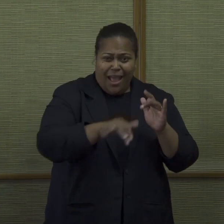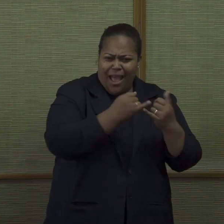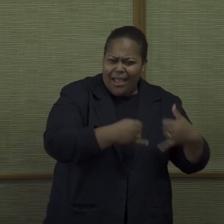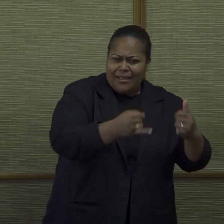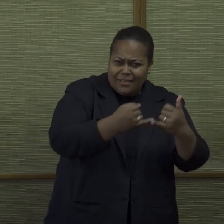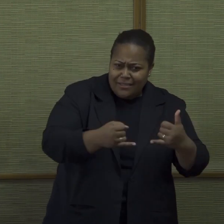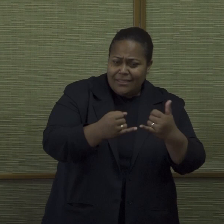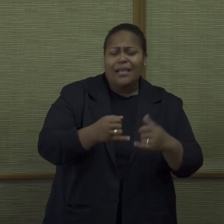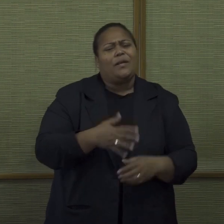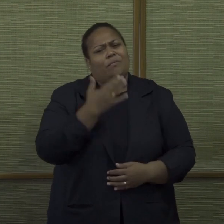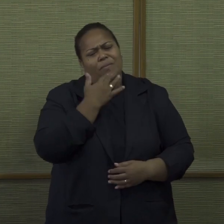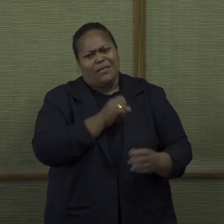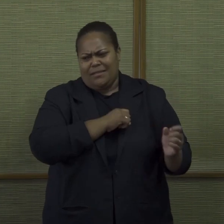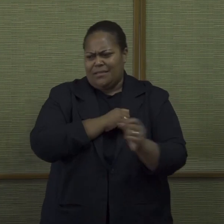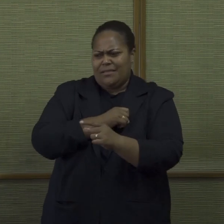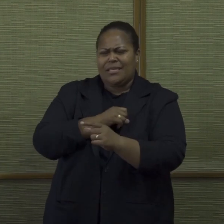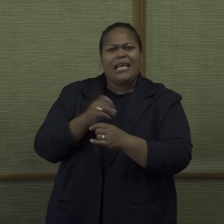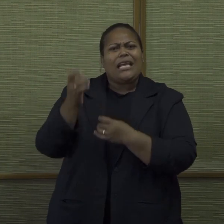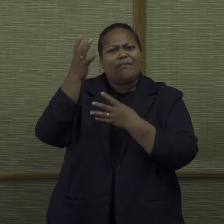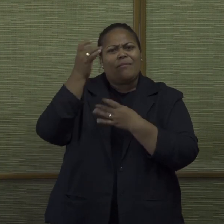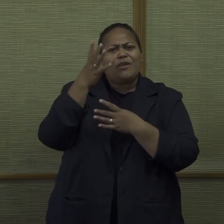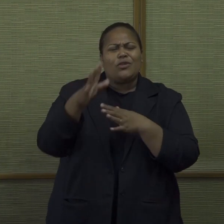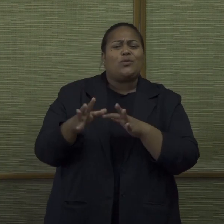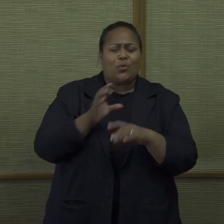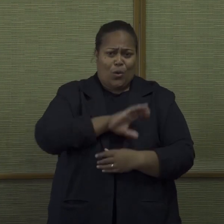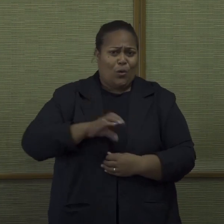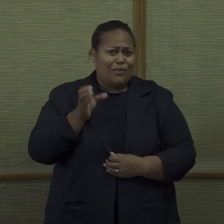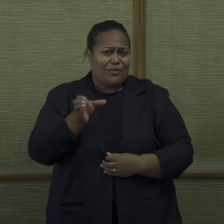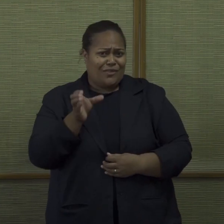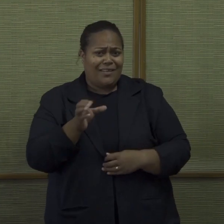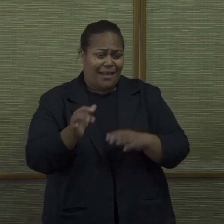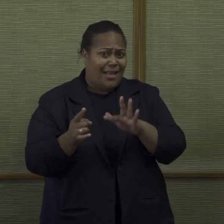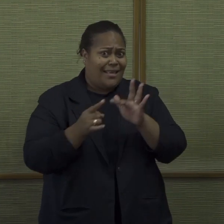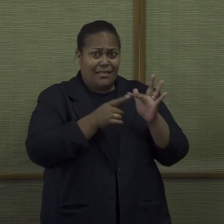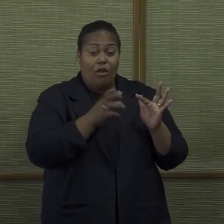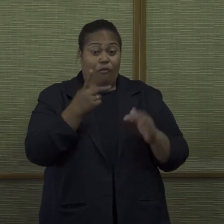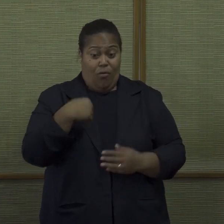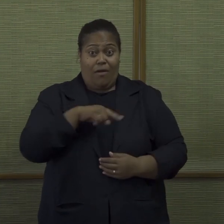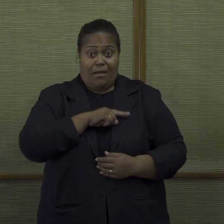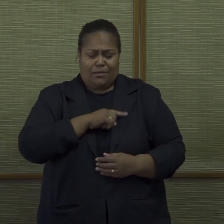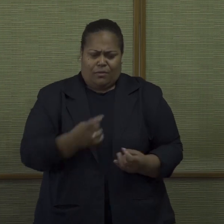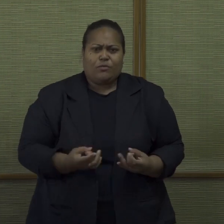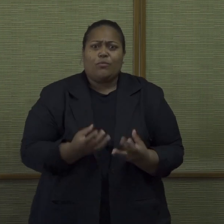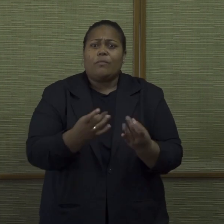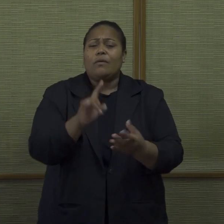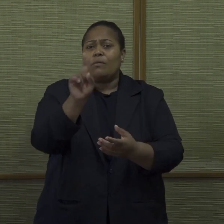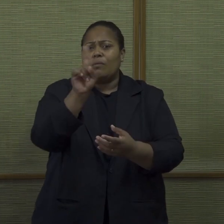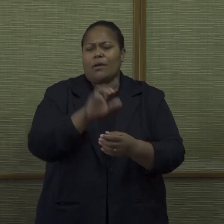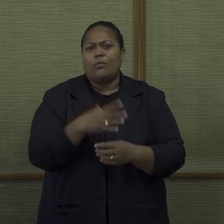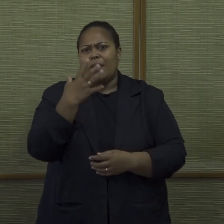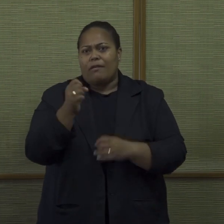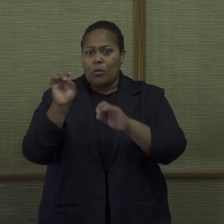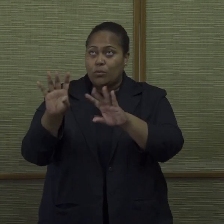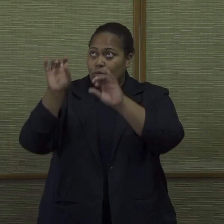you send your information across to the Commissioner Easton to help him with planning. For us, what we have prepared ourselves is having the